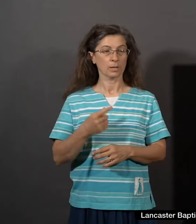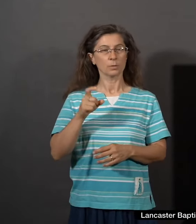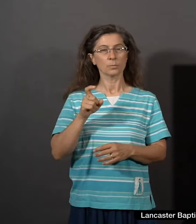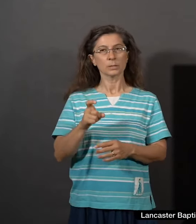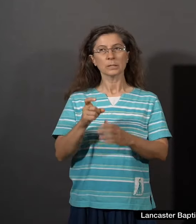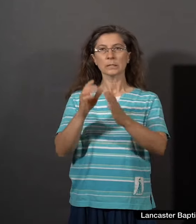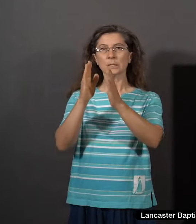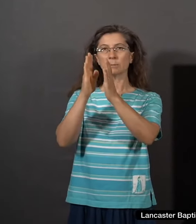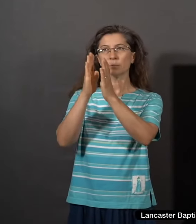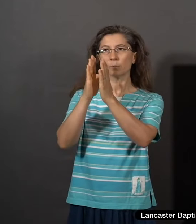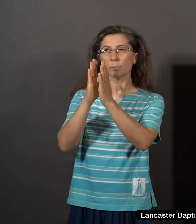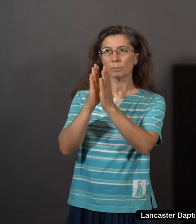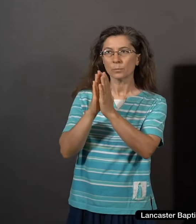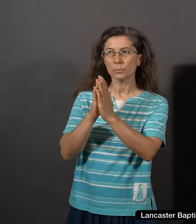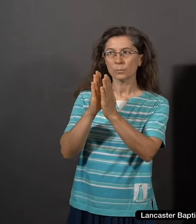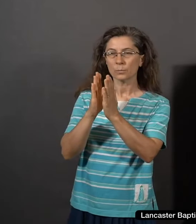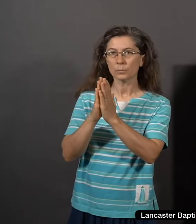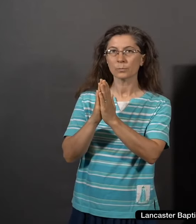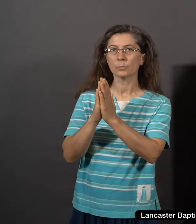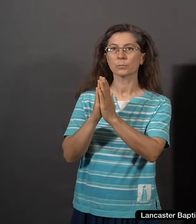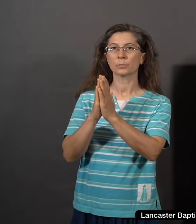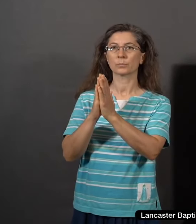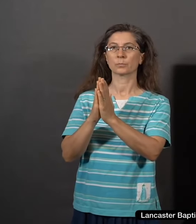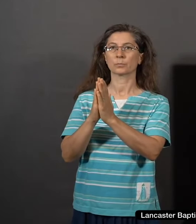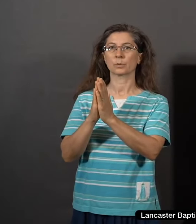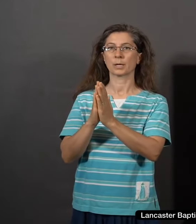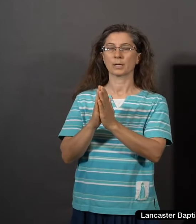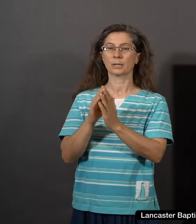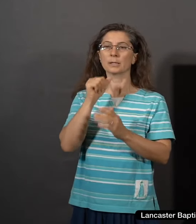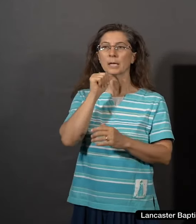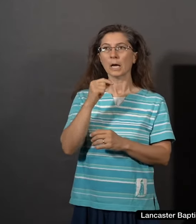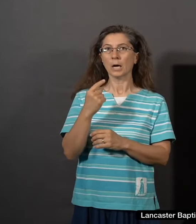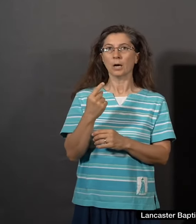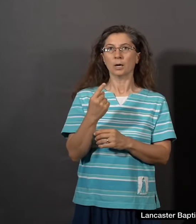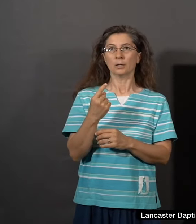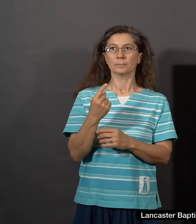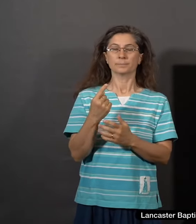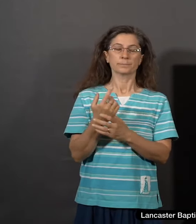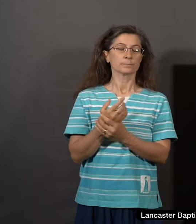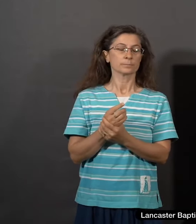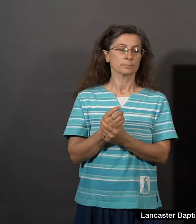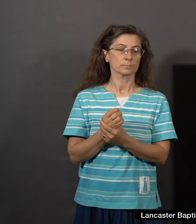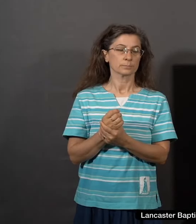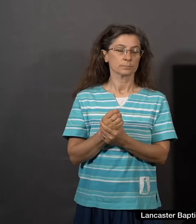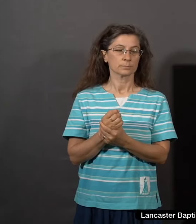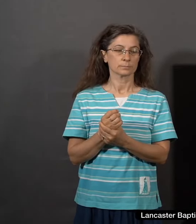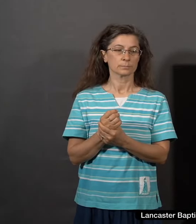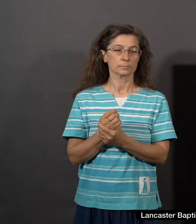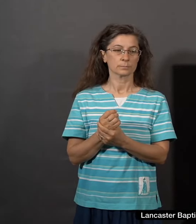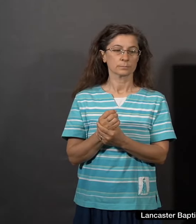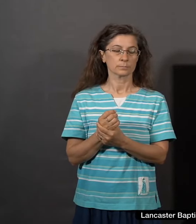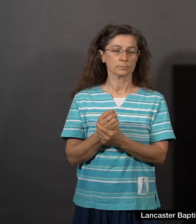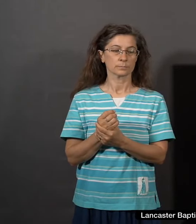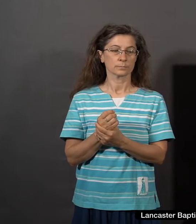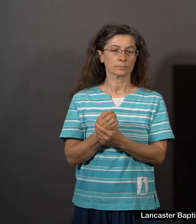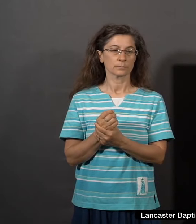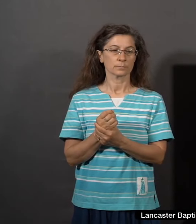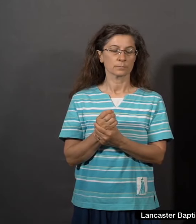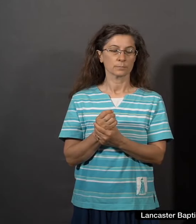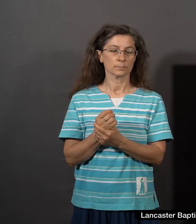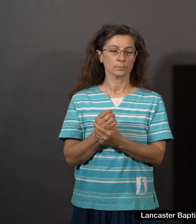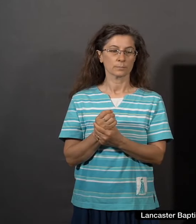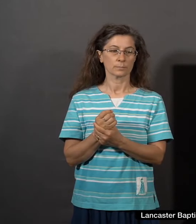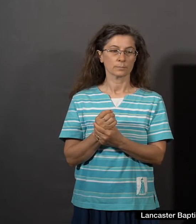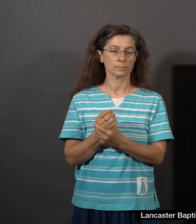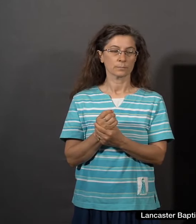prayers as much as as we've ever prayed about anything um i also would like to ask you to pray that god would